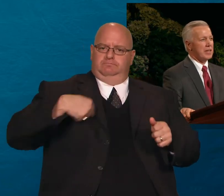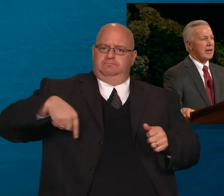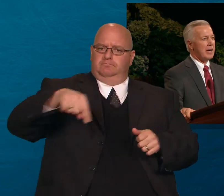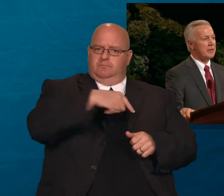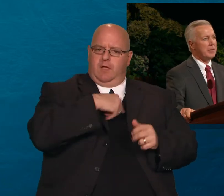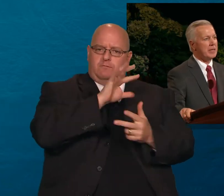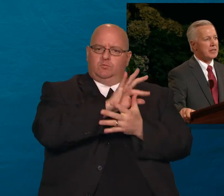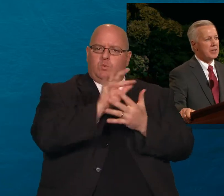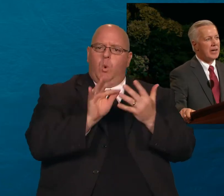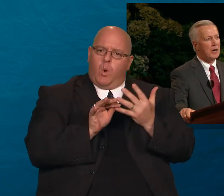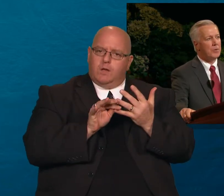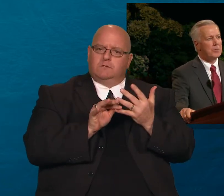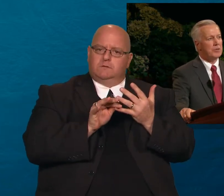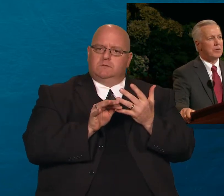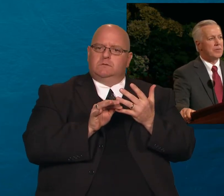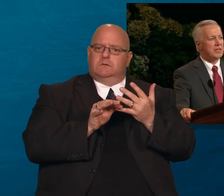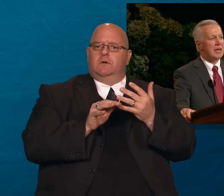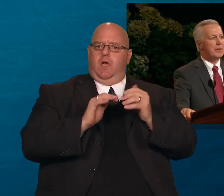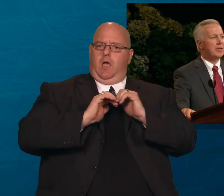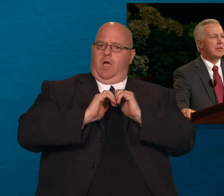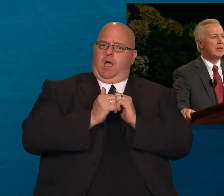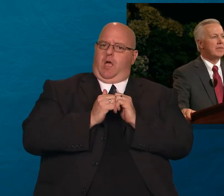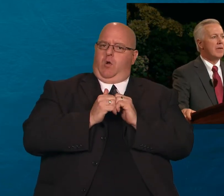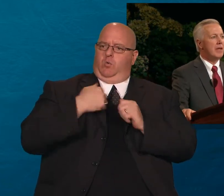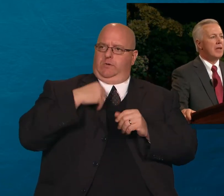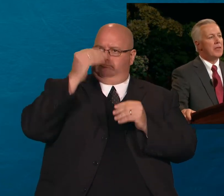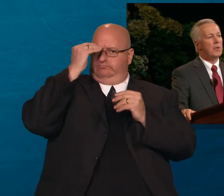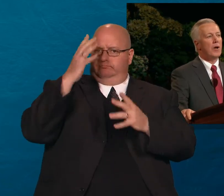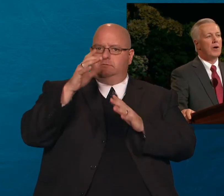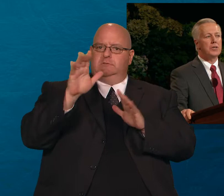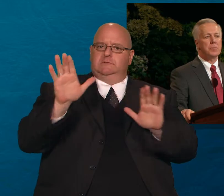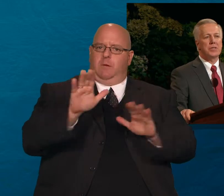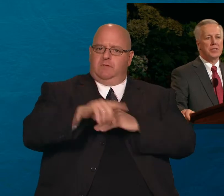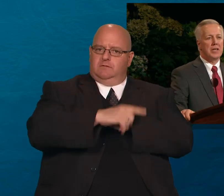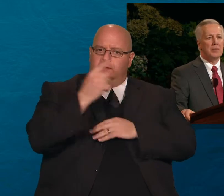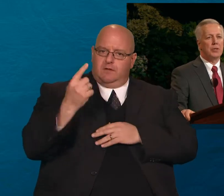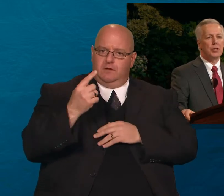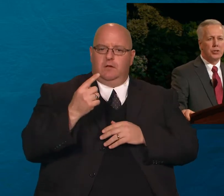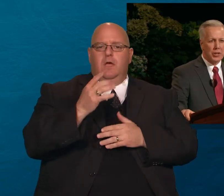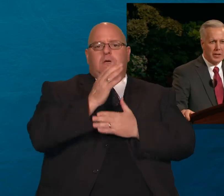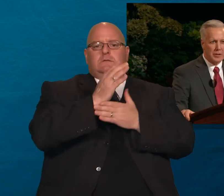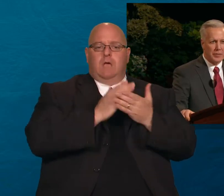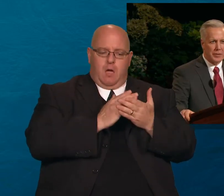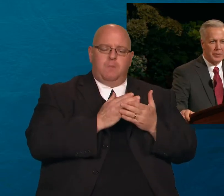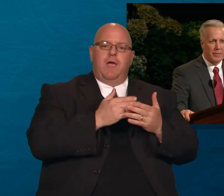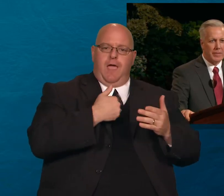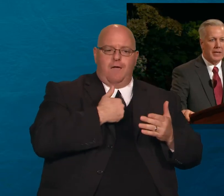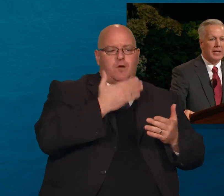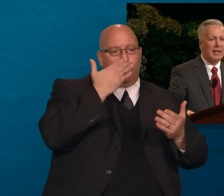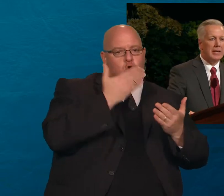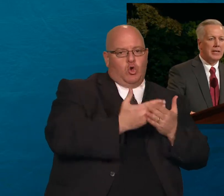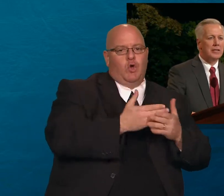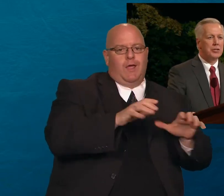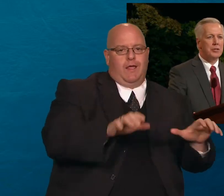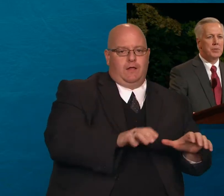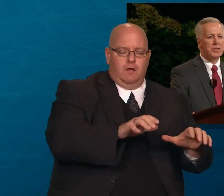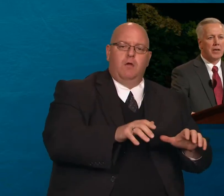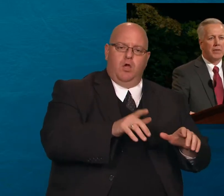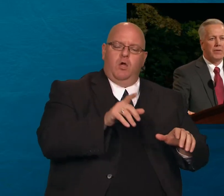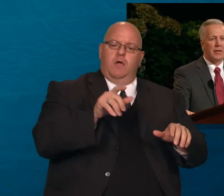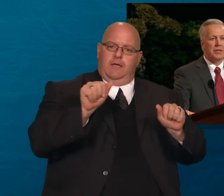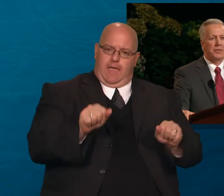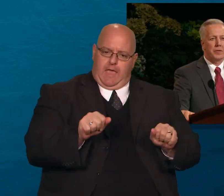choices to make as to how we observe the Sabbath day. There will always be some good activity that can and should